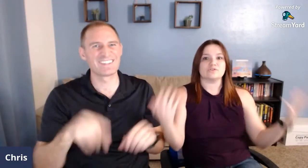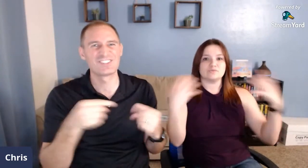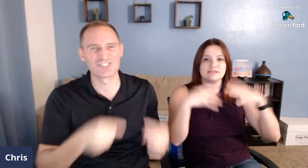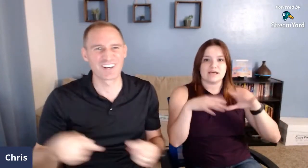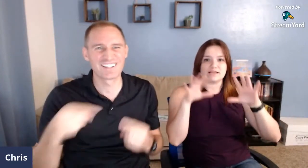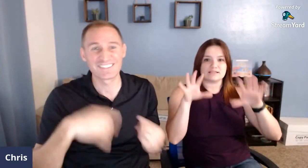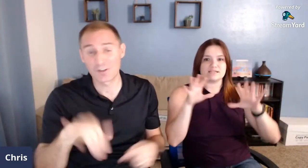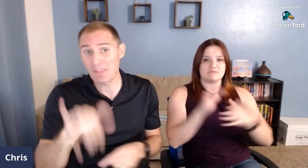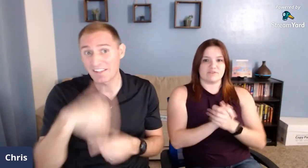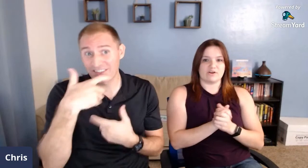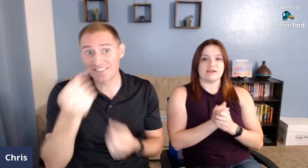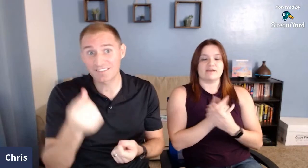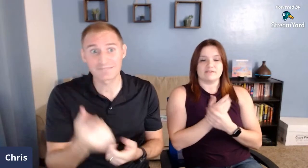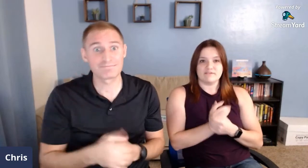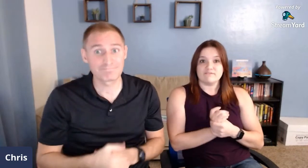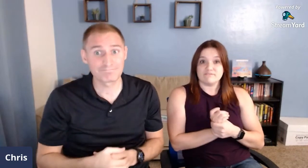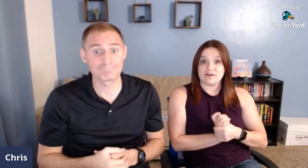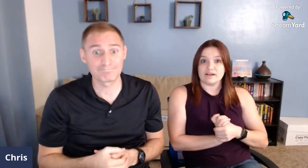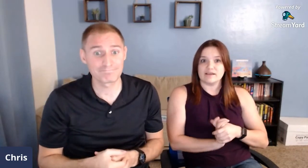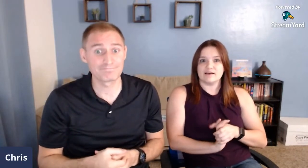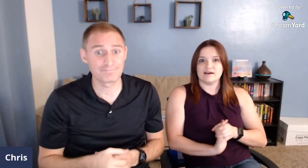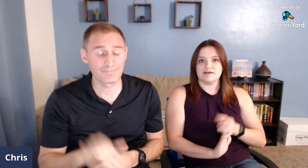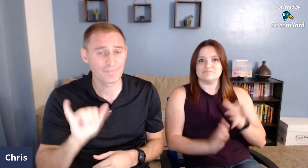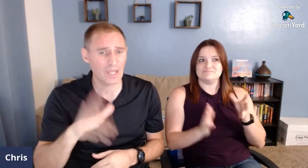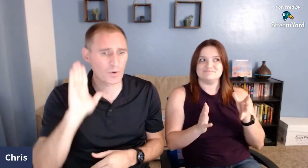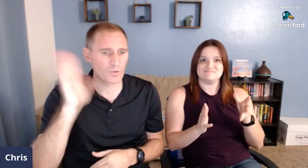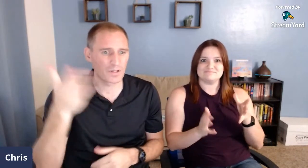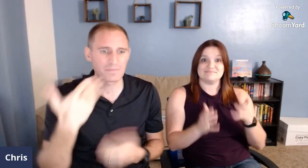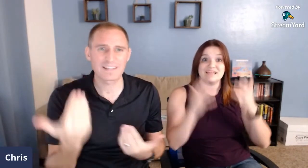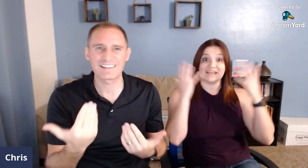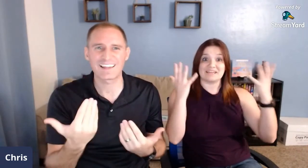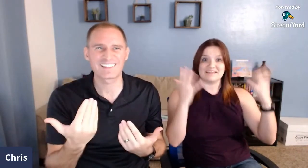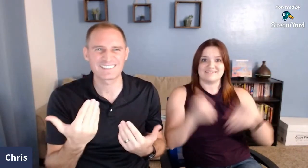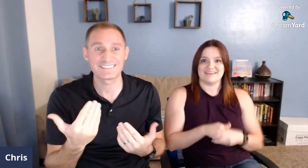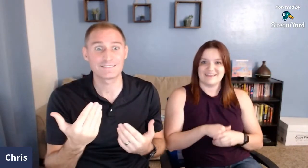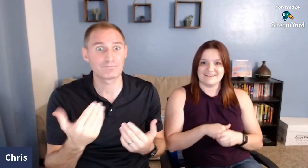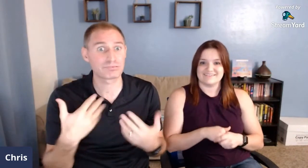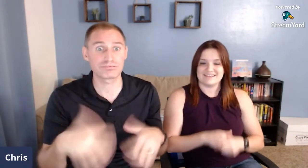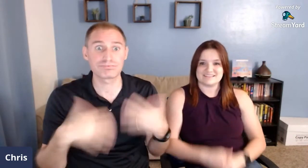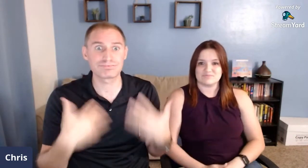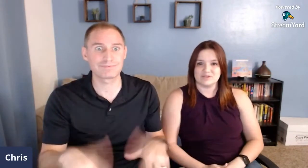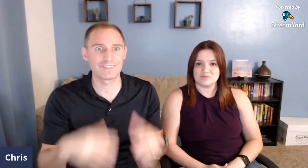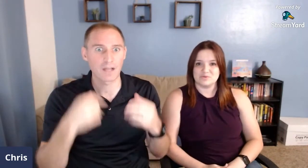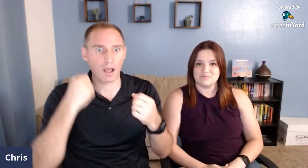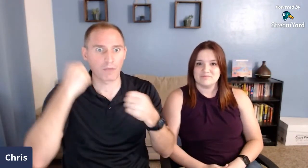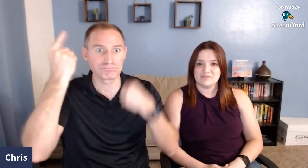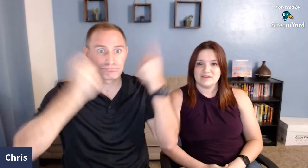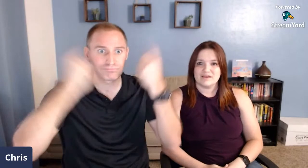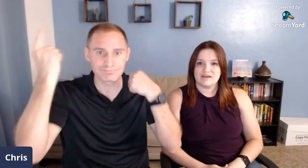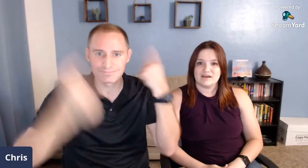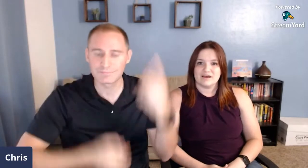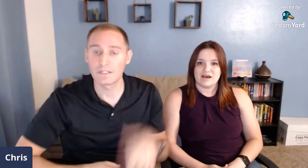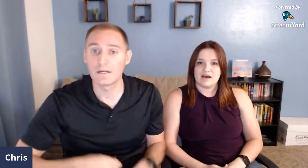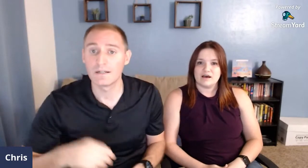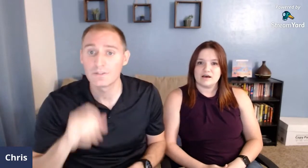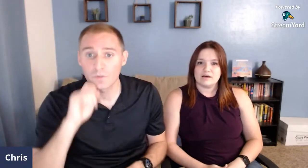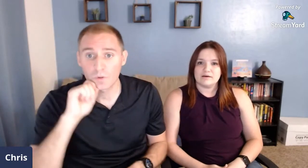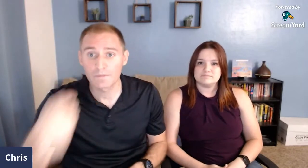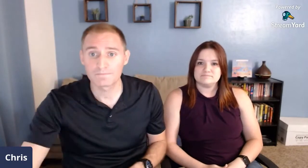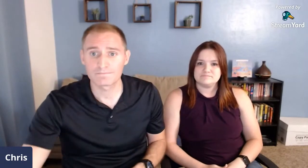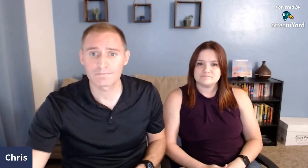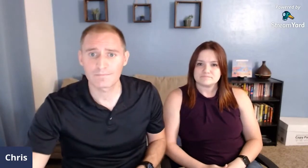So if you're doing that, that's gonna be very, very enlightening, and it's really cool.